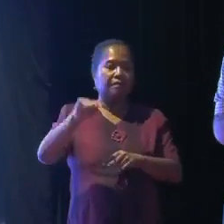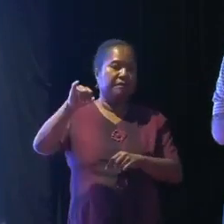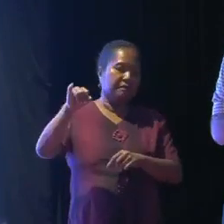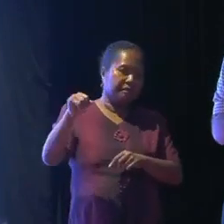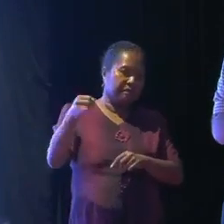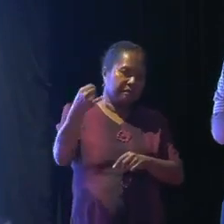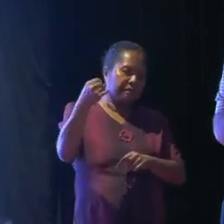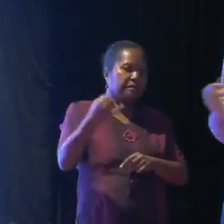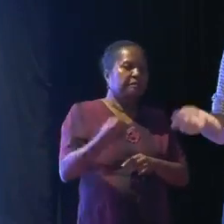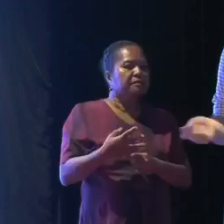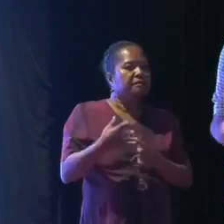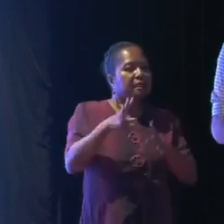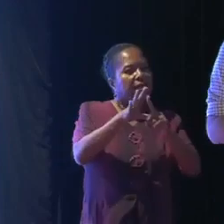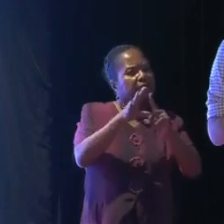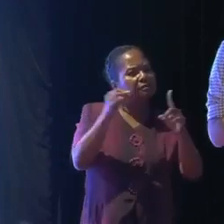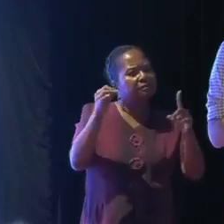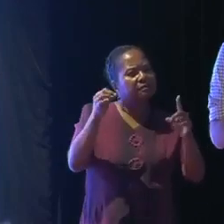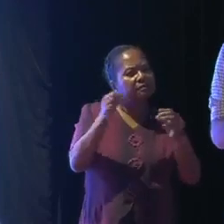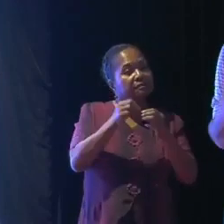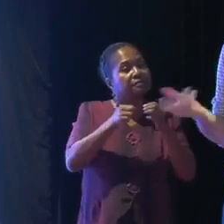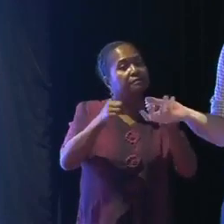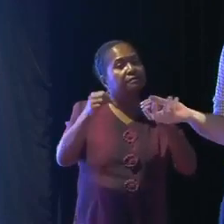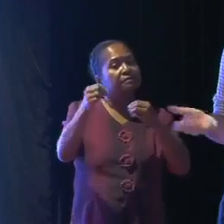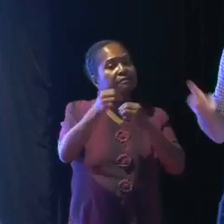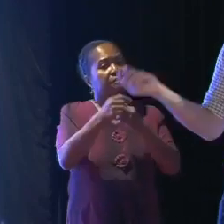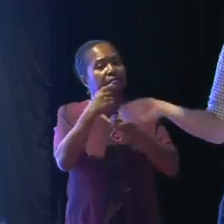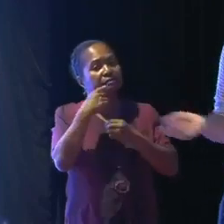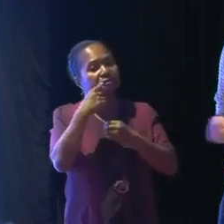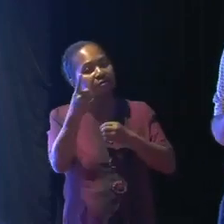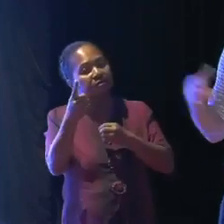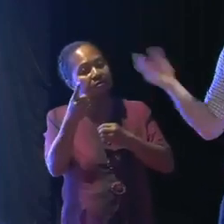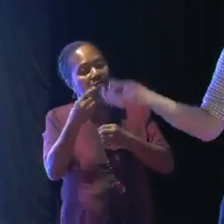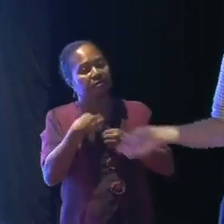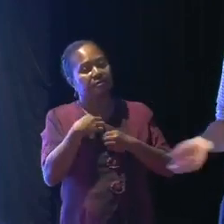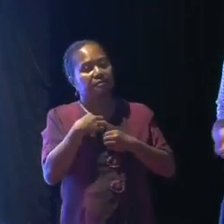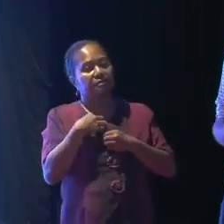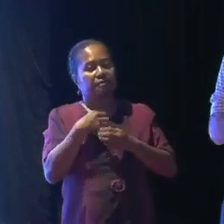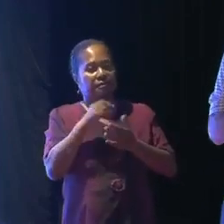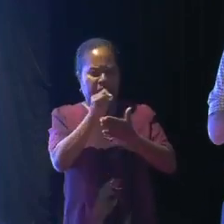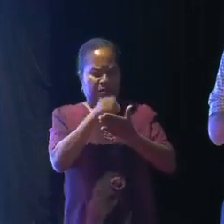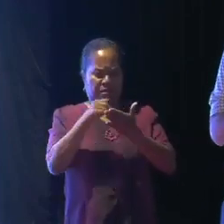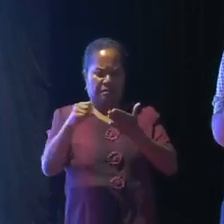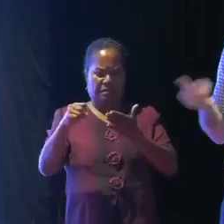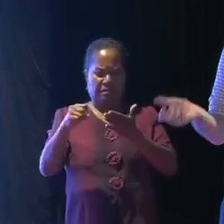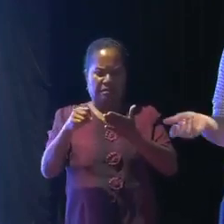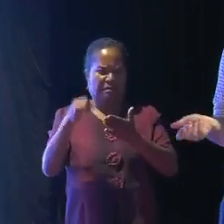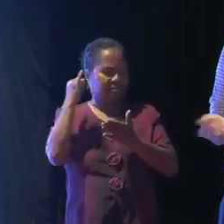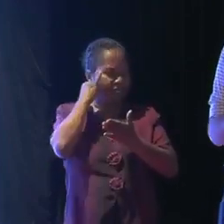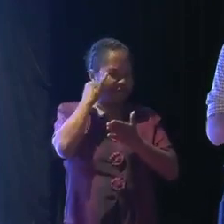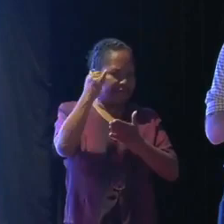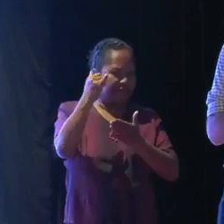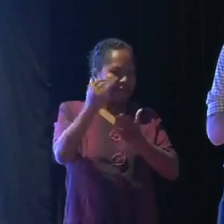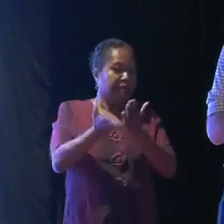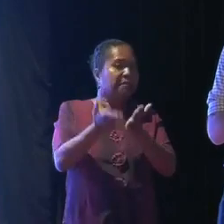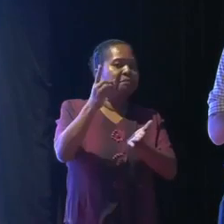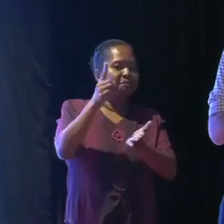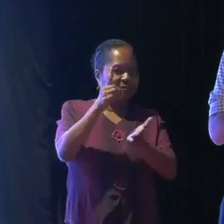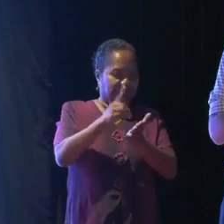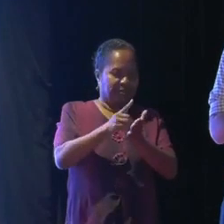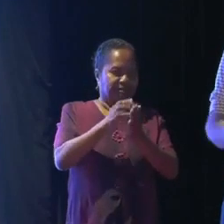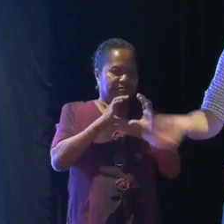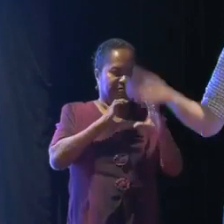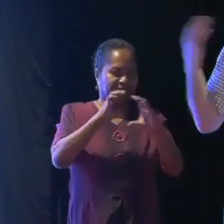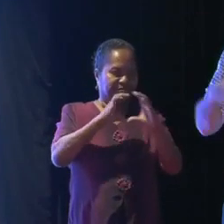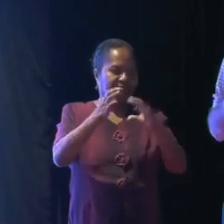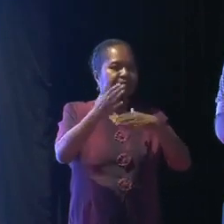typical scenario where an officer from the IRC saying, you've missed a signature field, or you've missed a field and we need a bit more